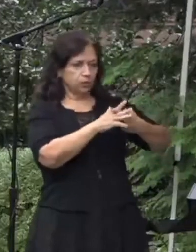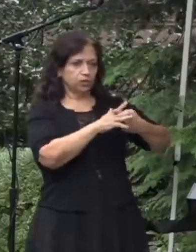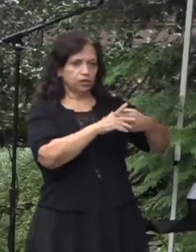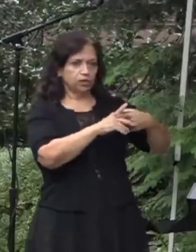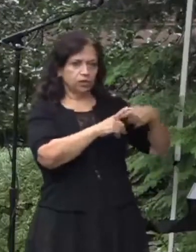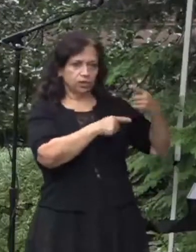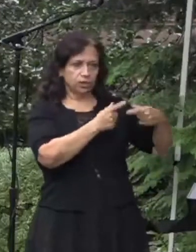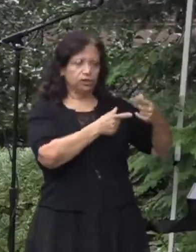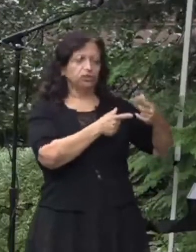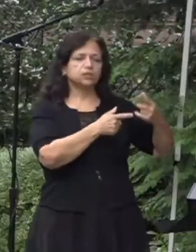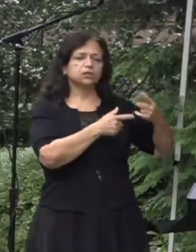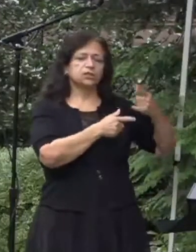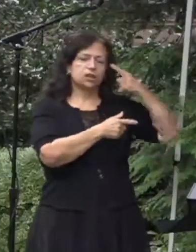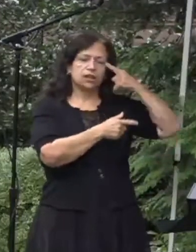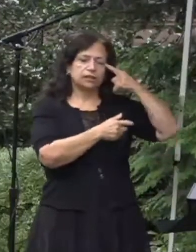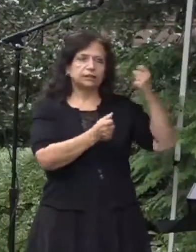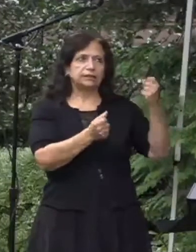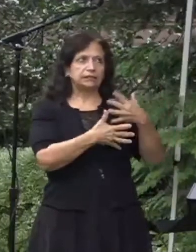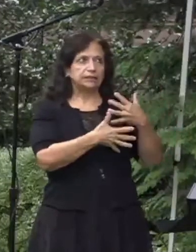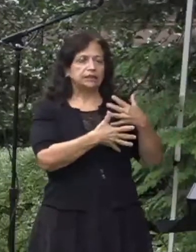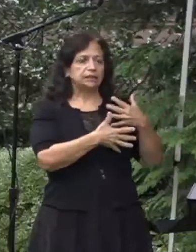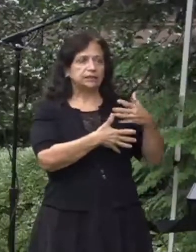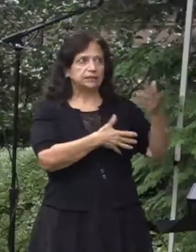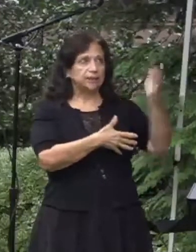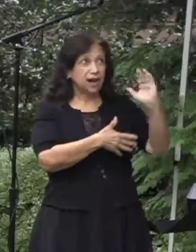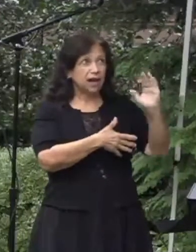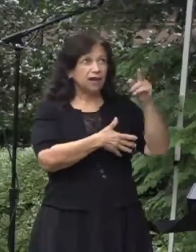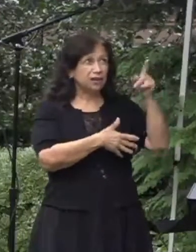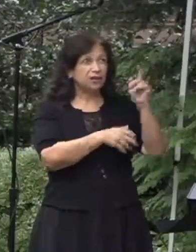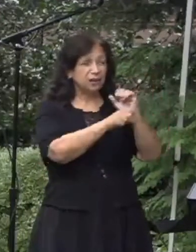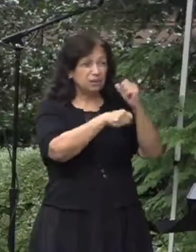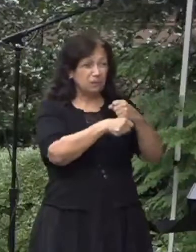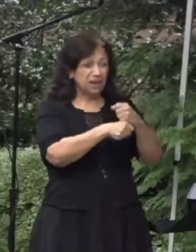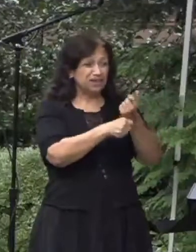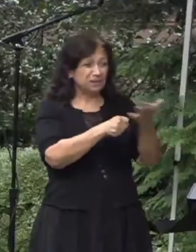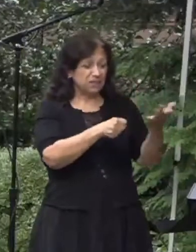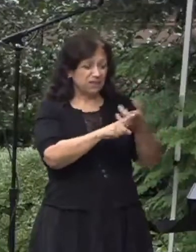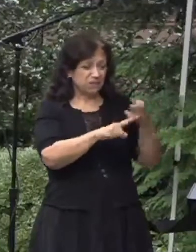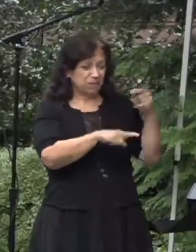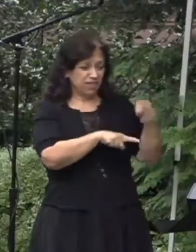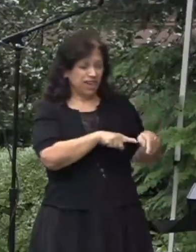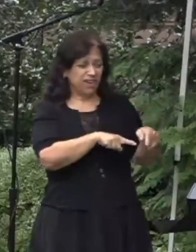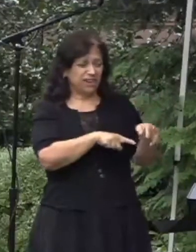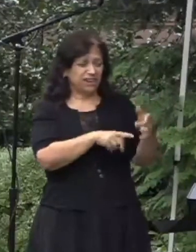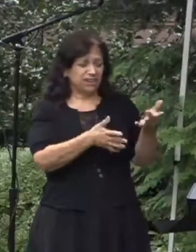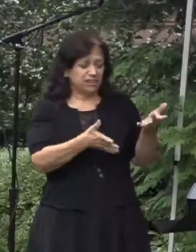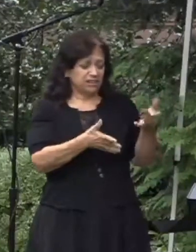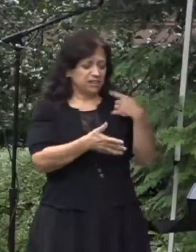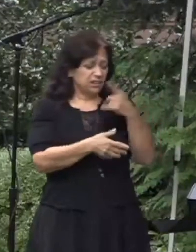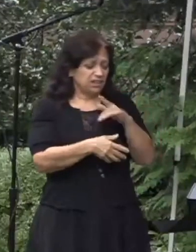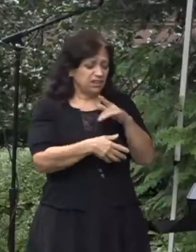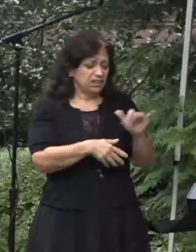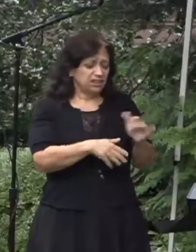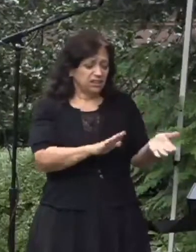have thought, yikes, God, you're gonna make something out of that? That looks